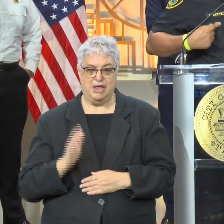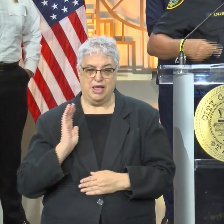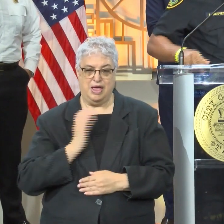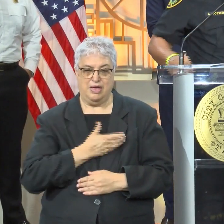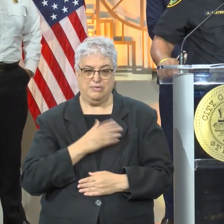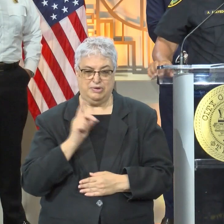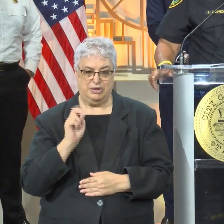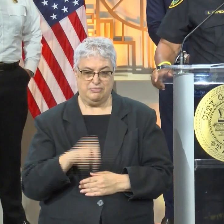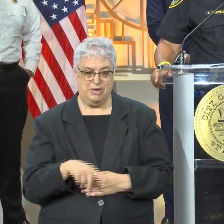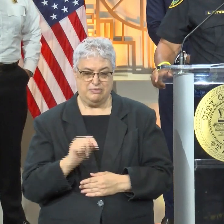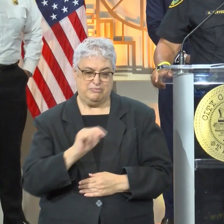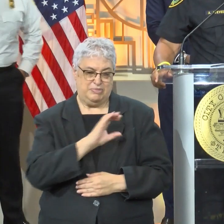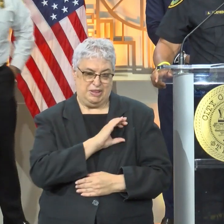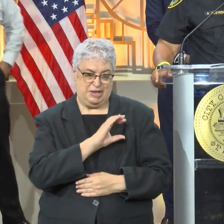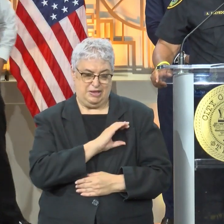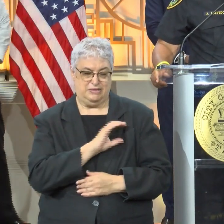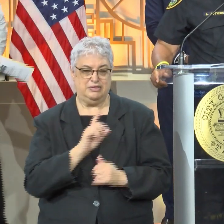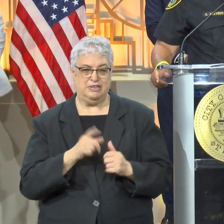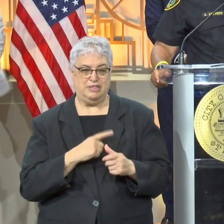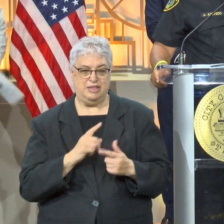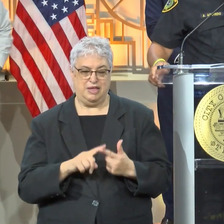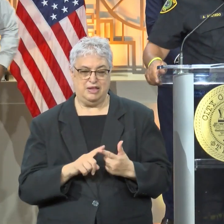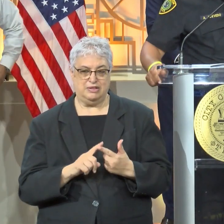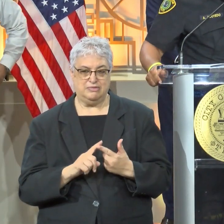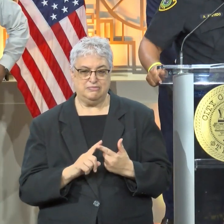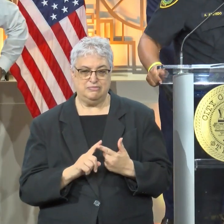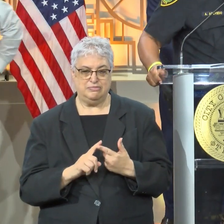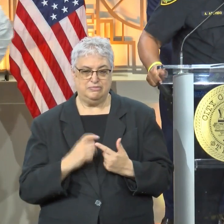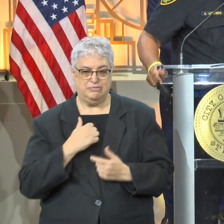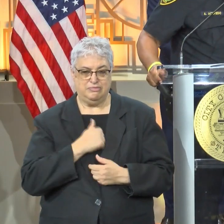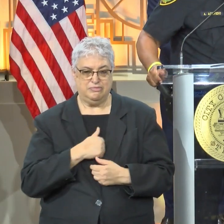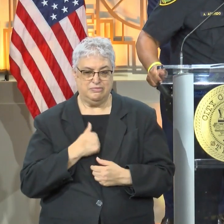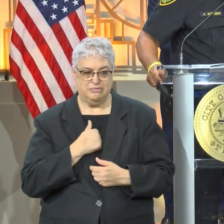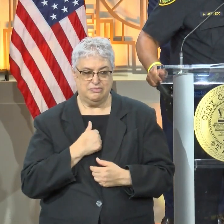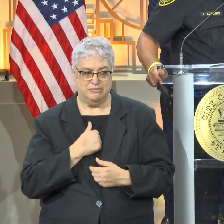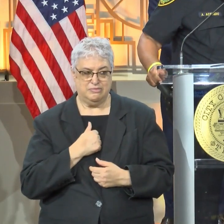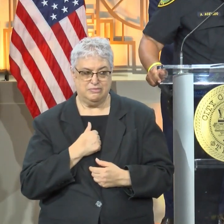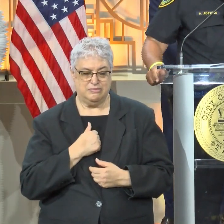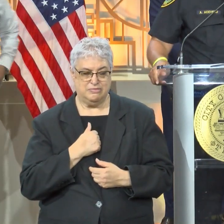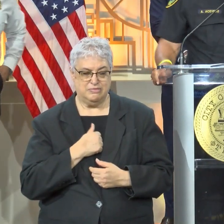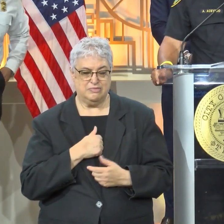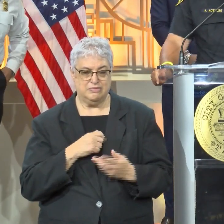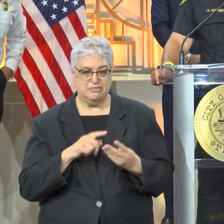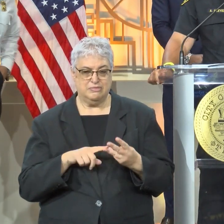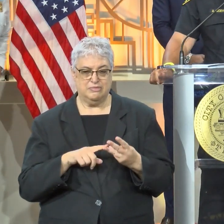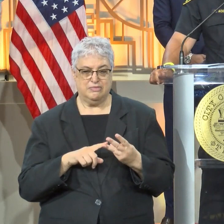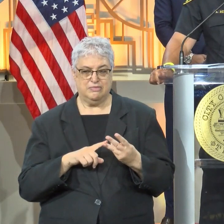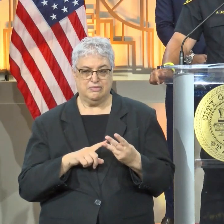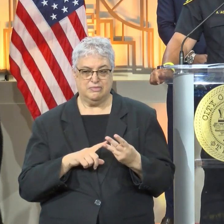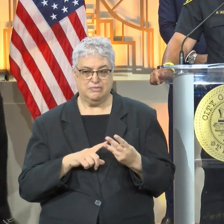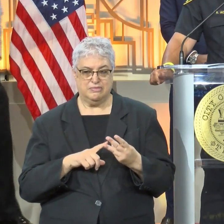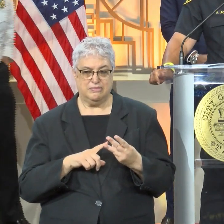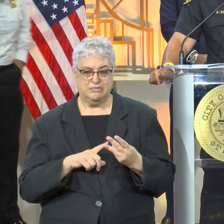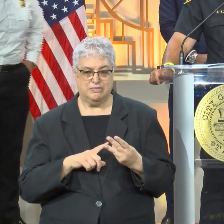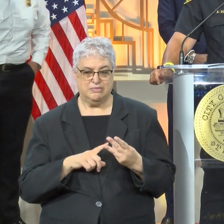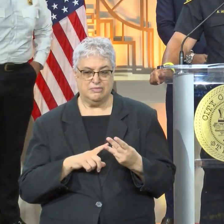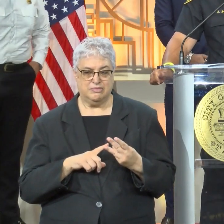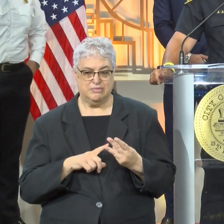own department. Then I'll talk a little bit about enforcement. And then lastly, we'll talk